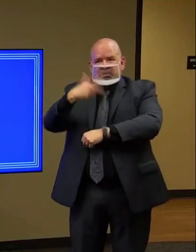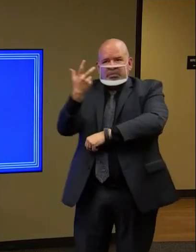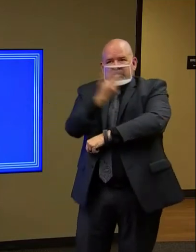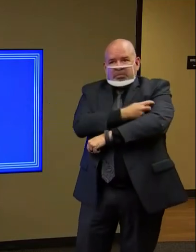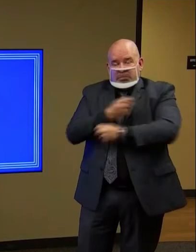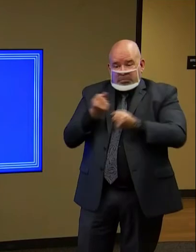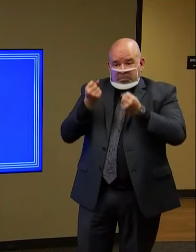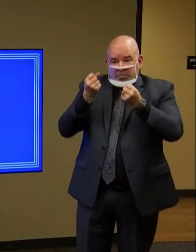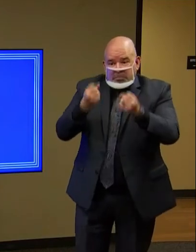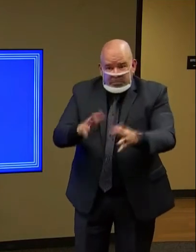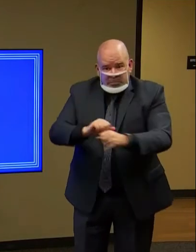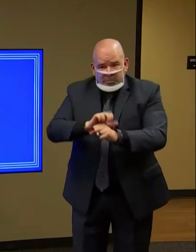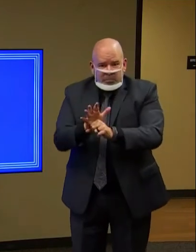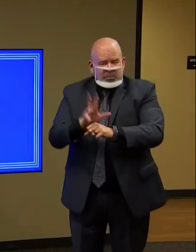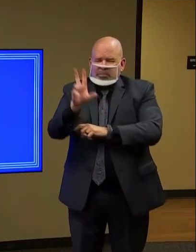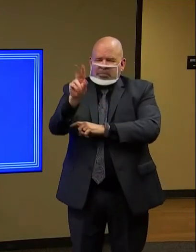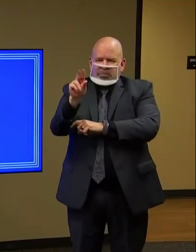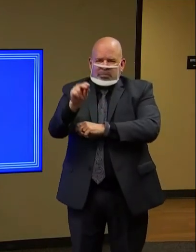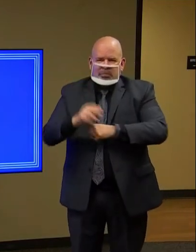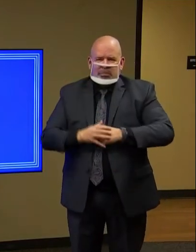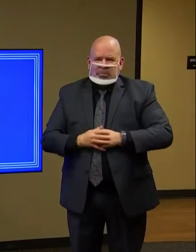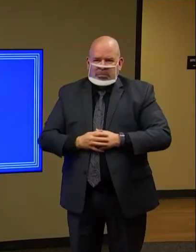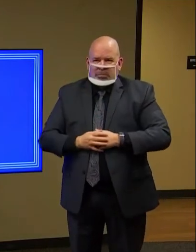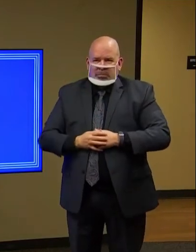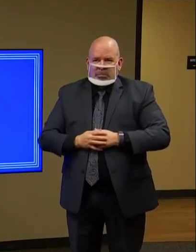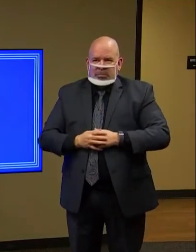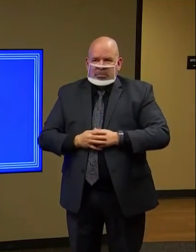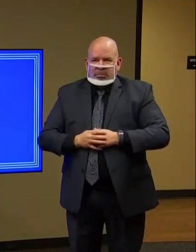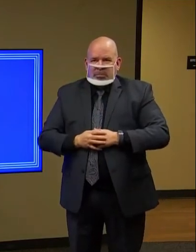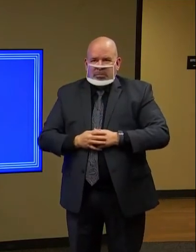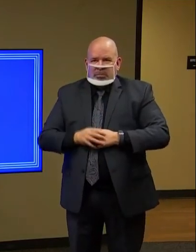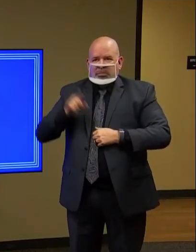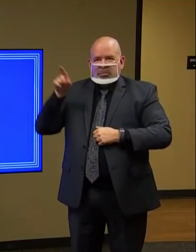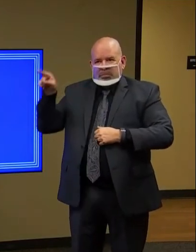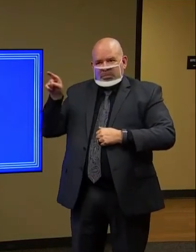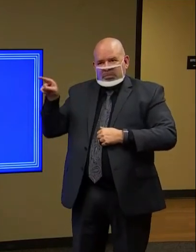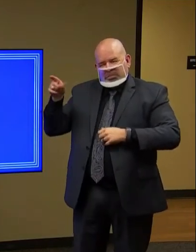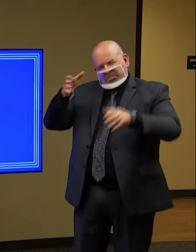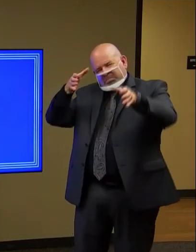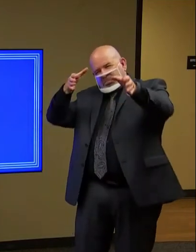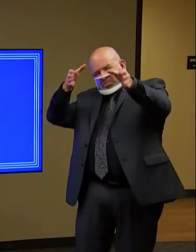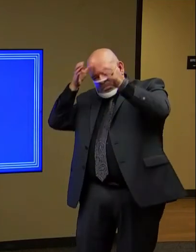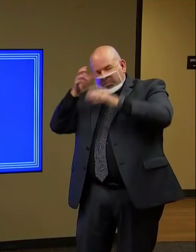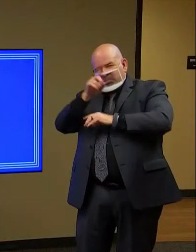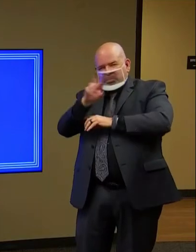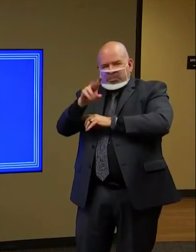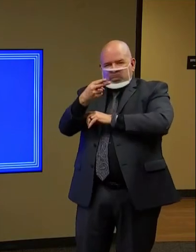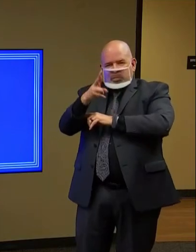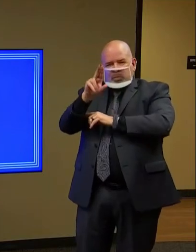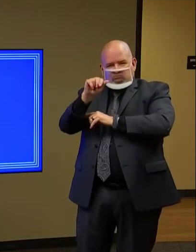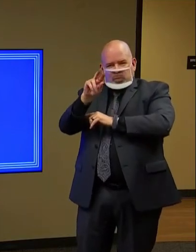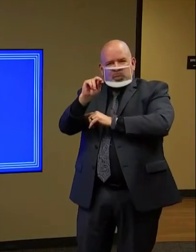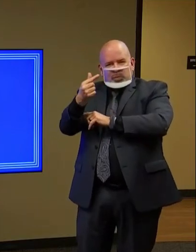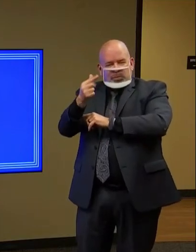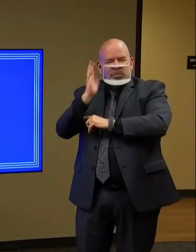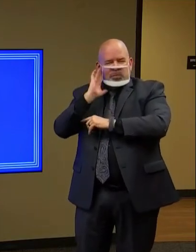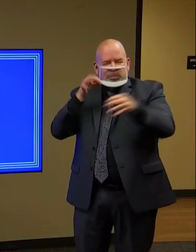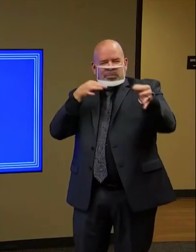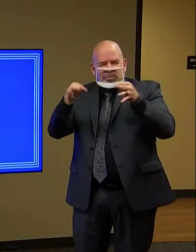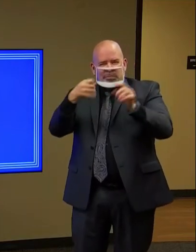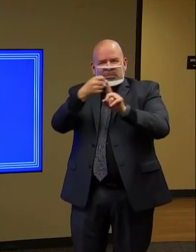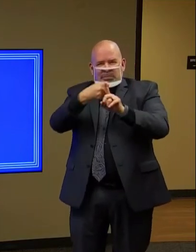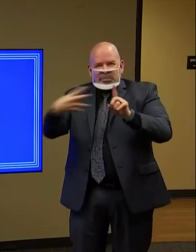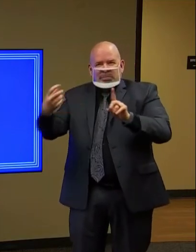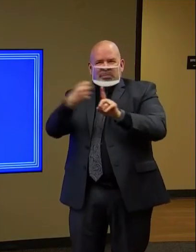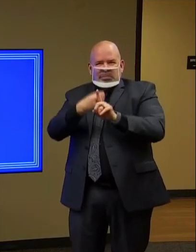these vaccines, and Phil may explain this more from the doctor perspective, they are protein